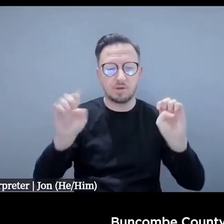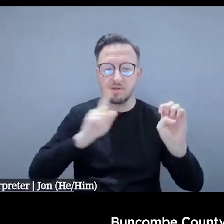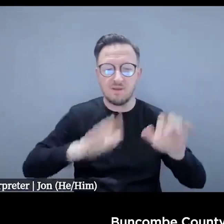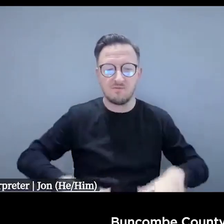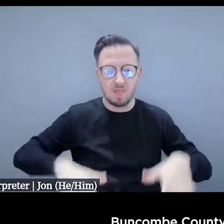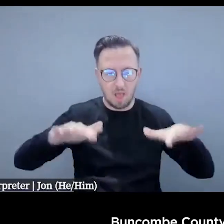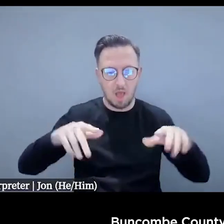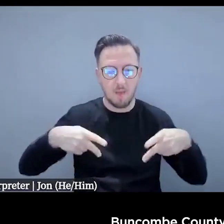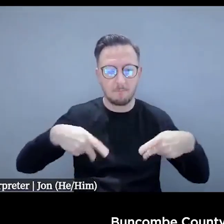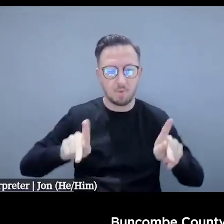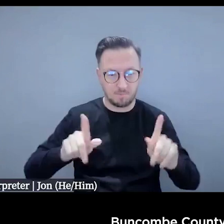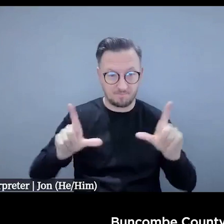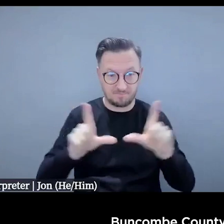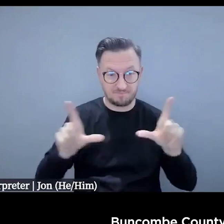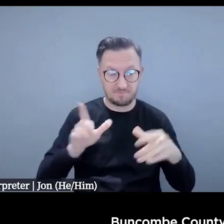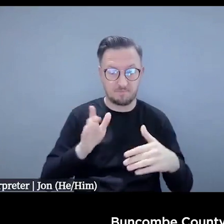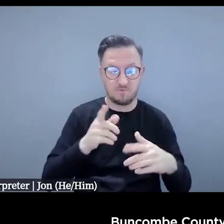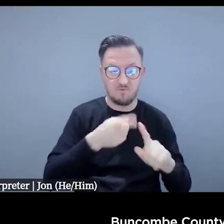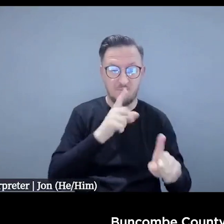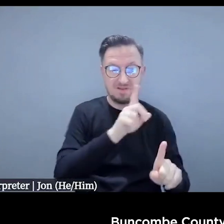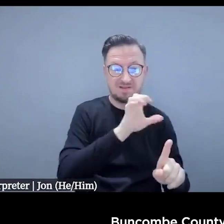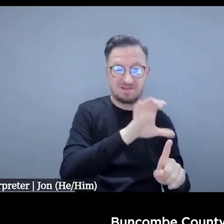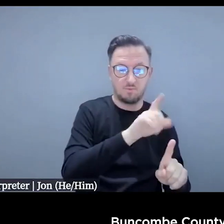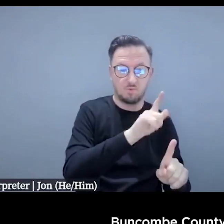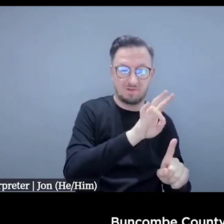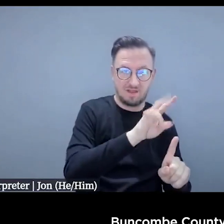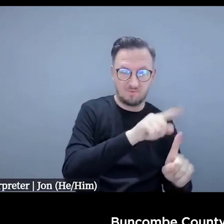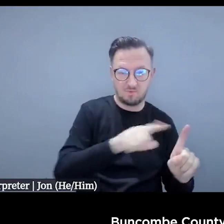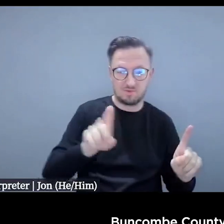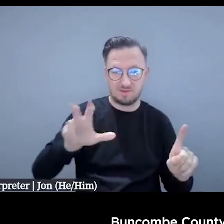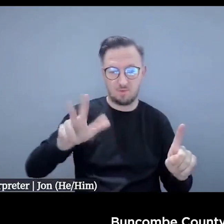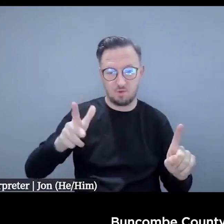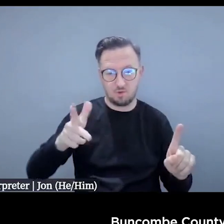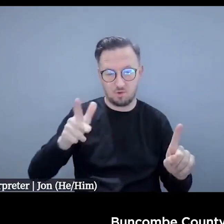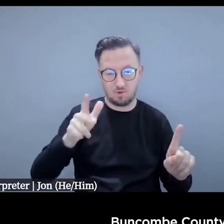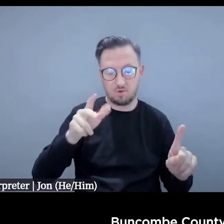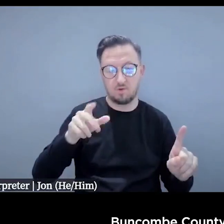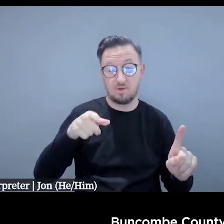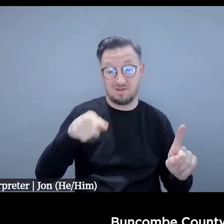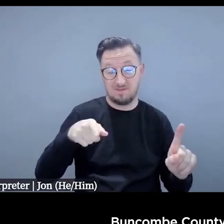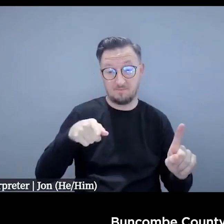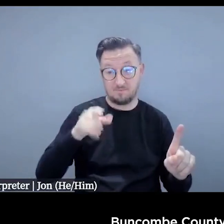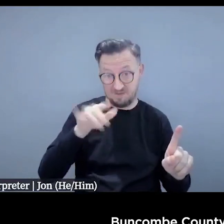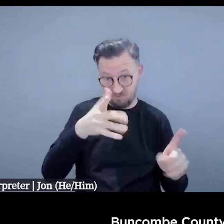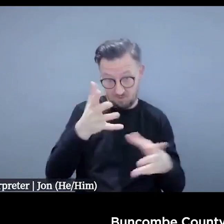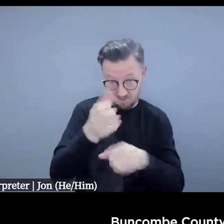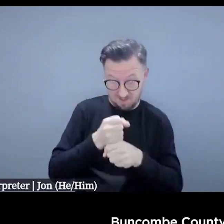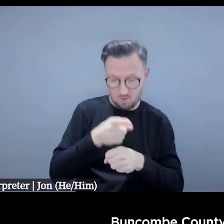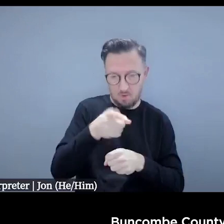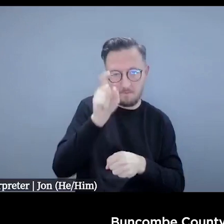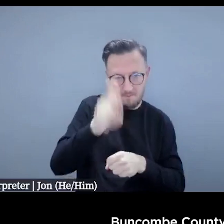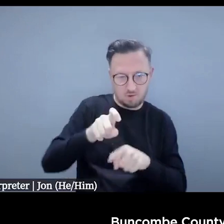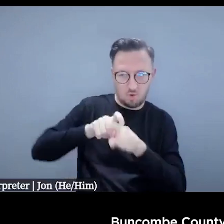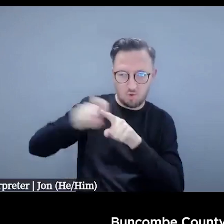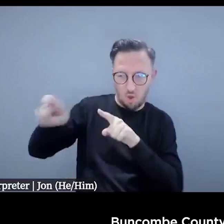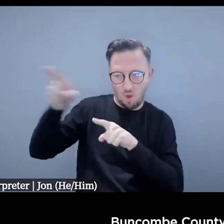between September 27th and December 3rd, following Helene, you must contact the Planning and Development Department as soon